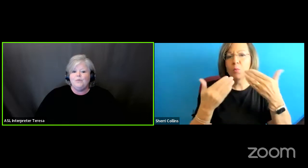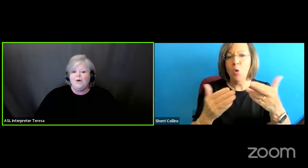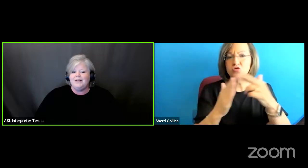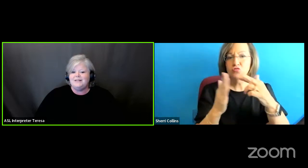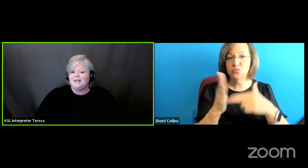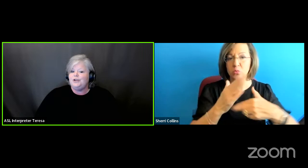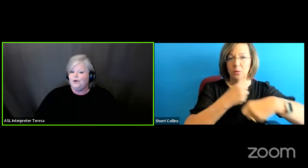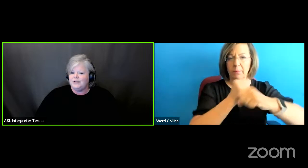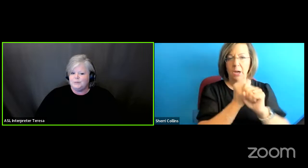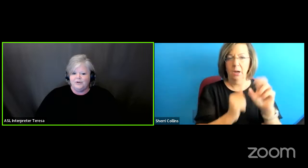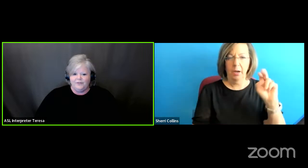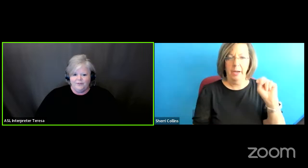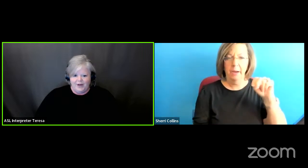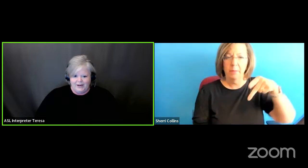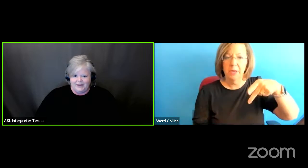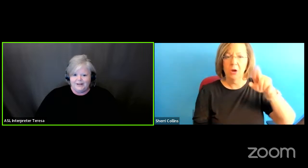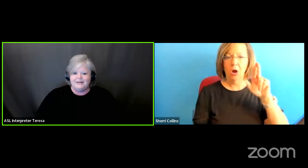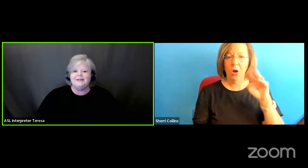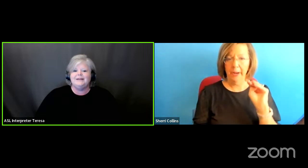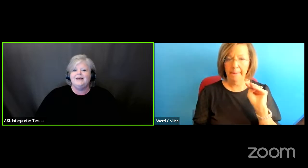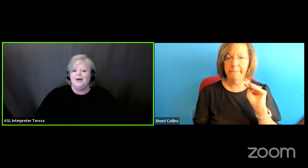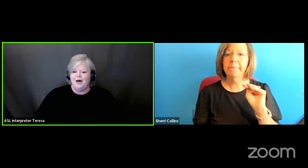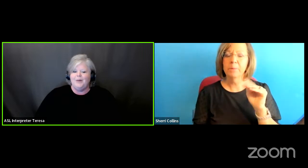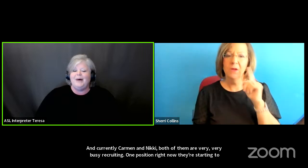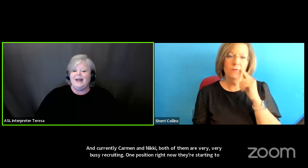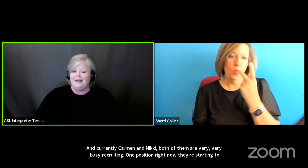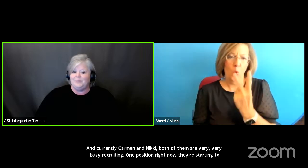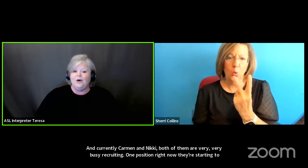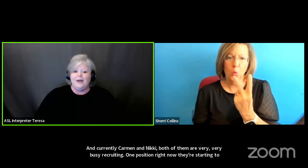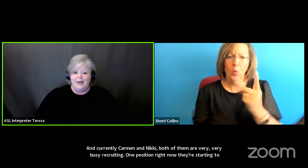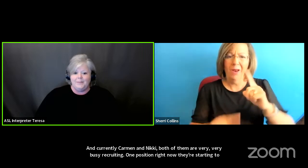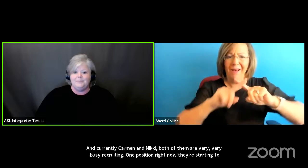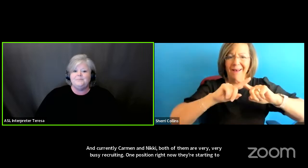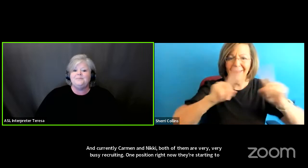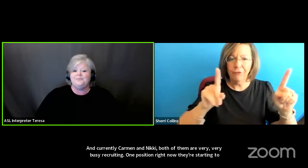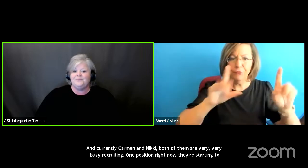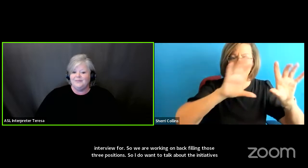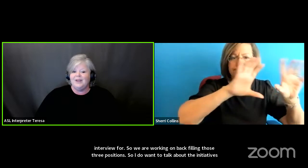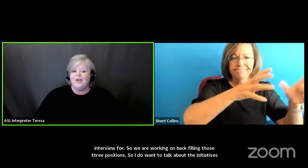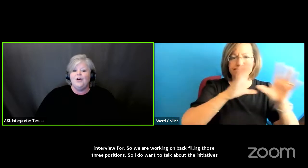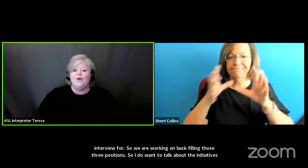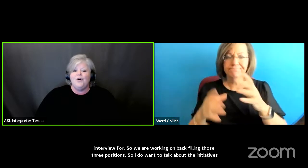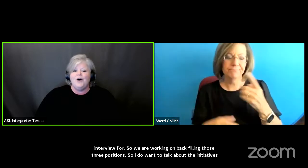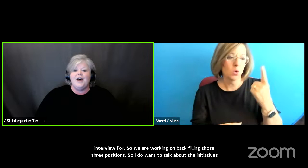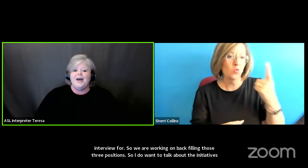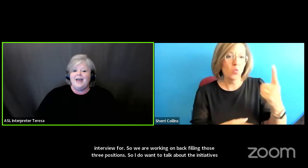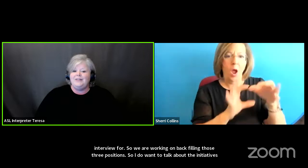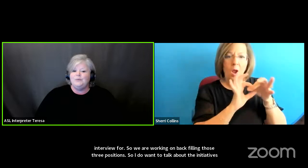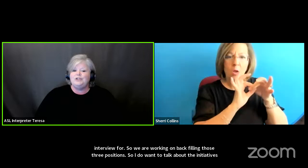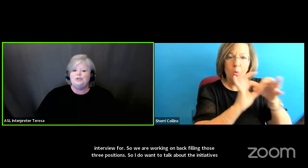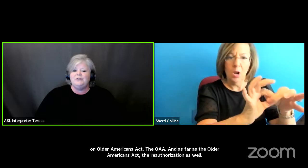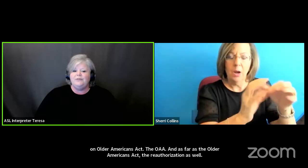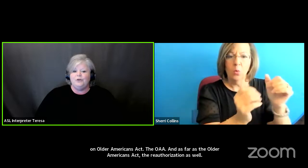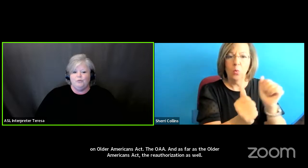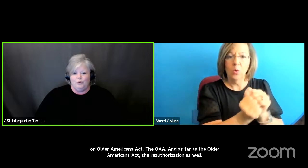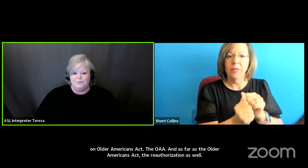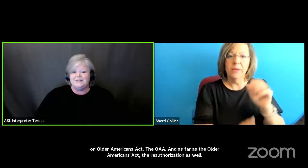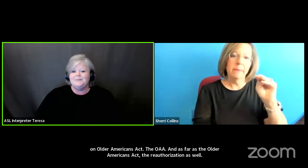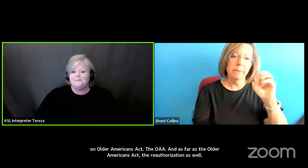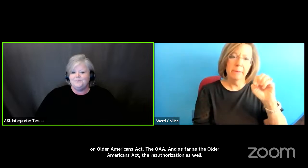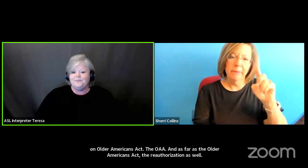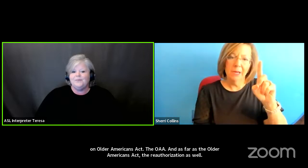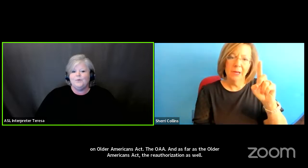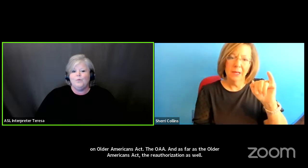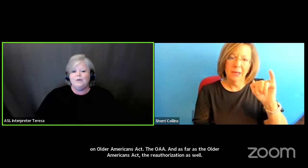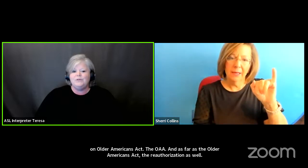So there was notice provided by NPRM, and there were 2 different